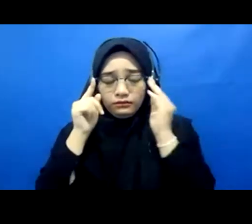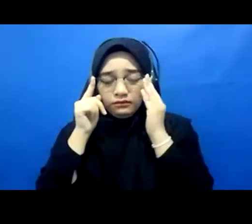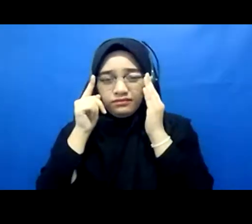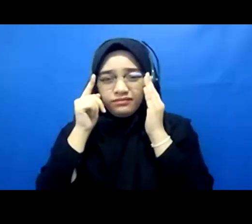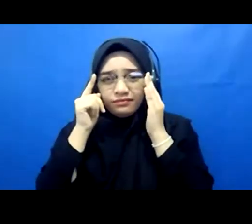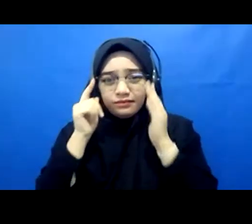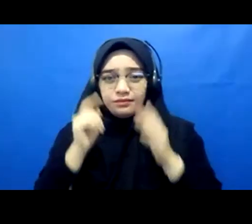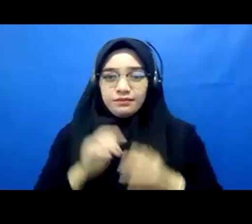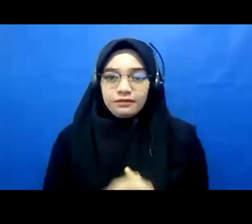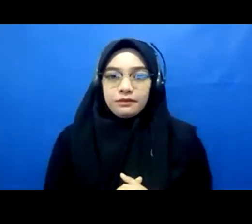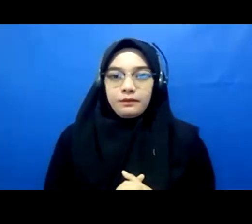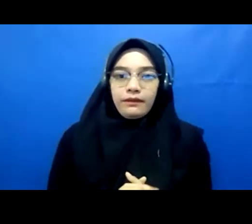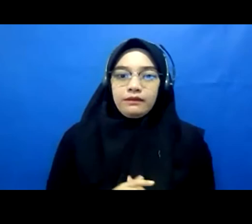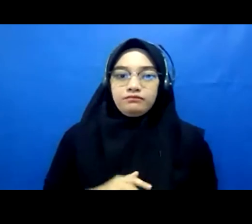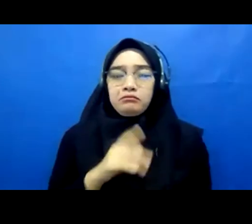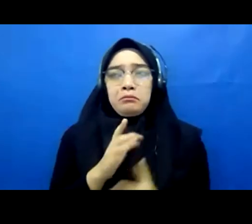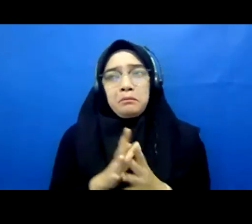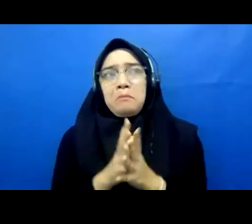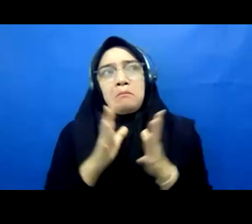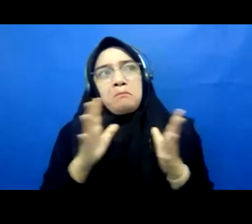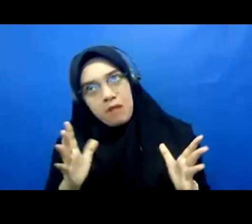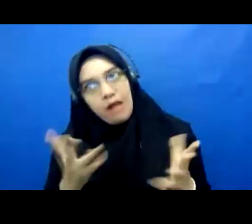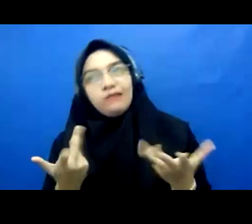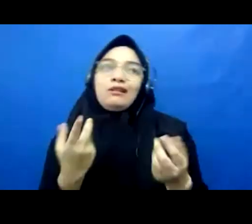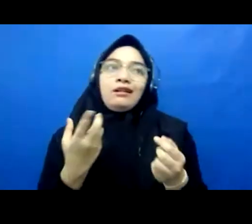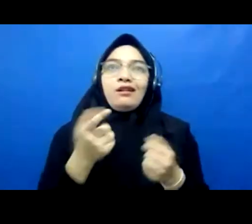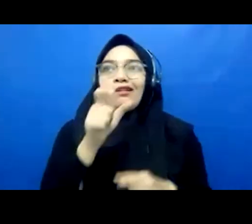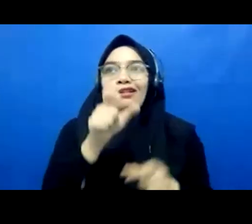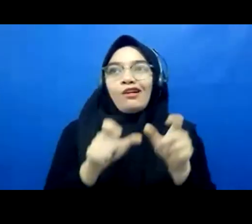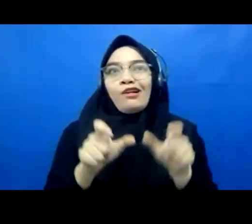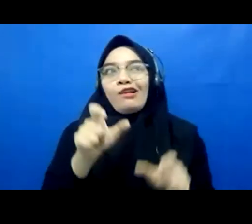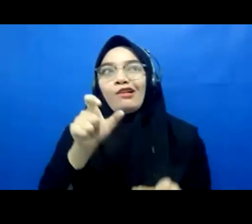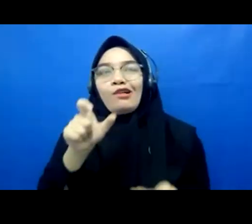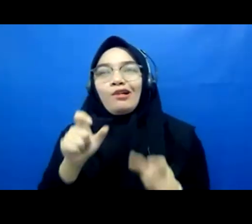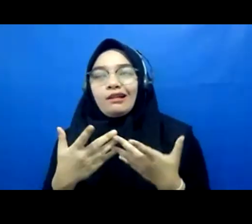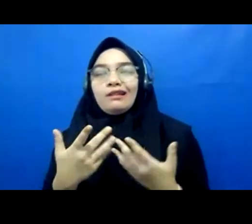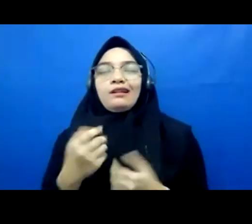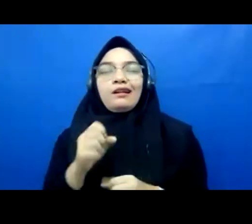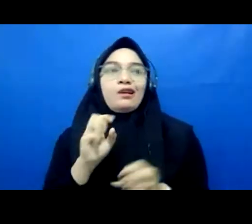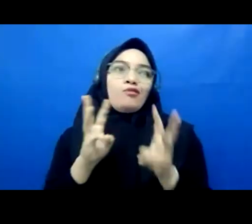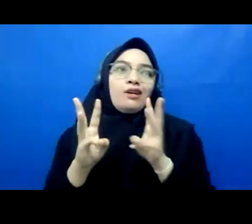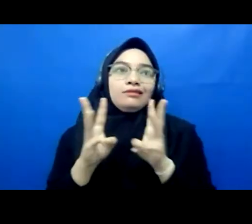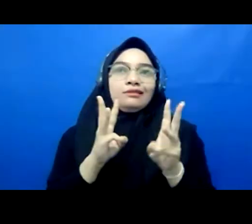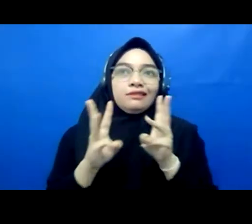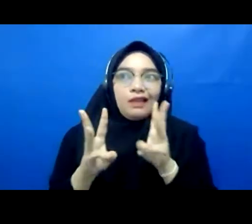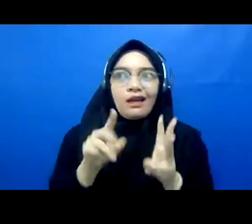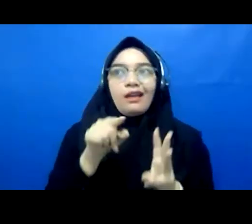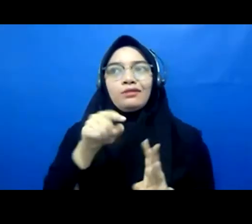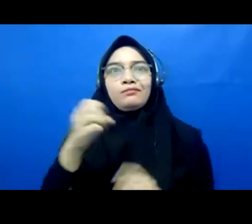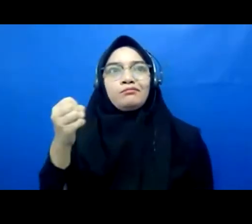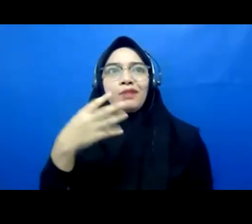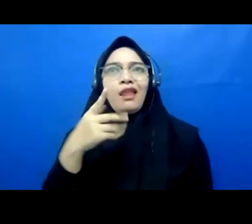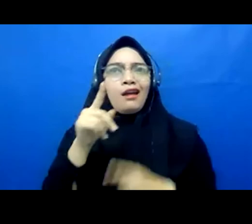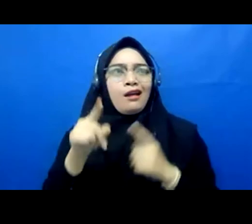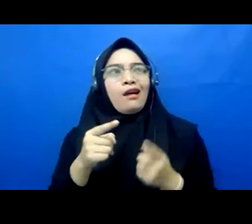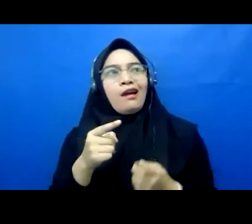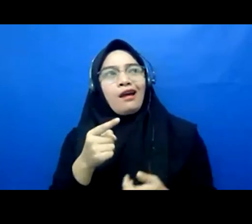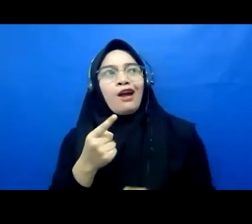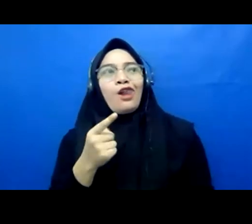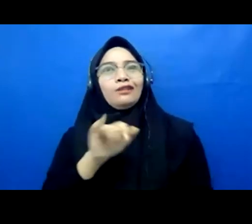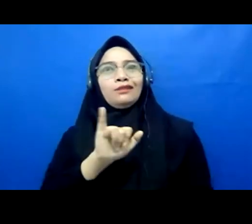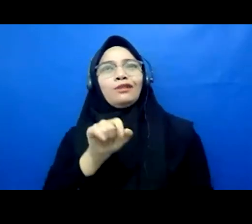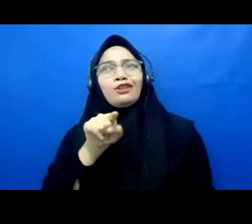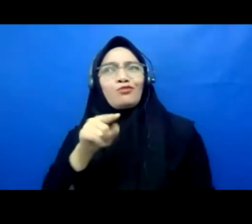addressed by so many of these enterprises today. So I suppose the message more crystallized would be